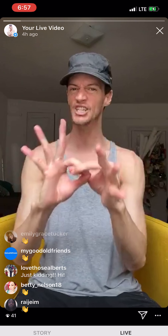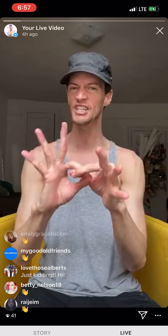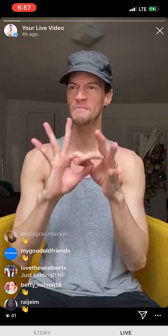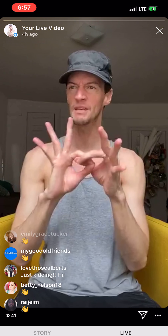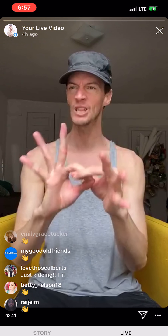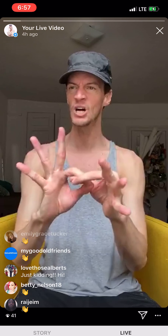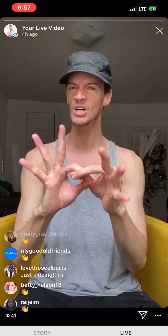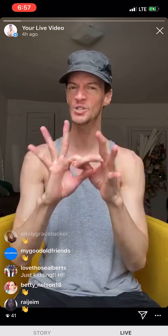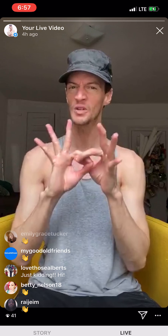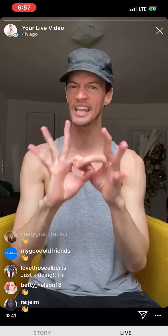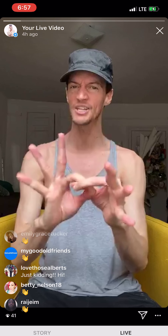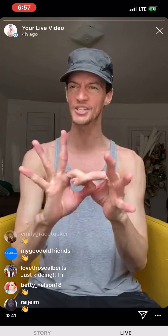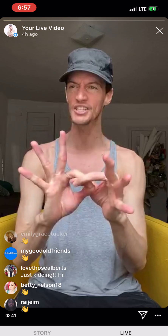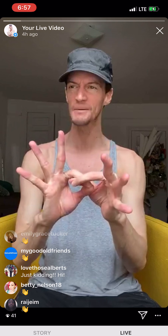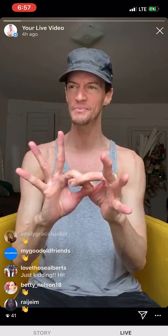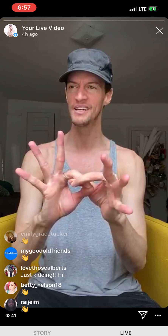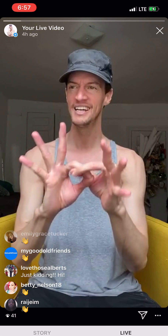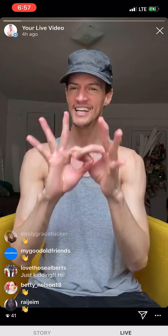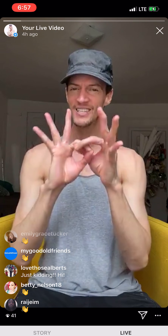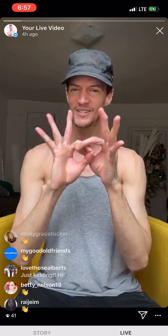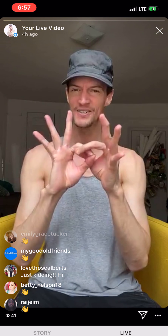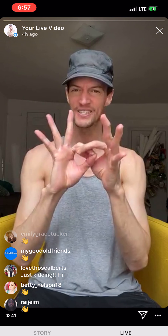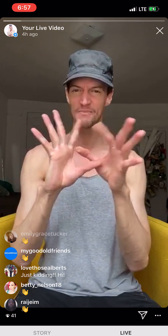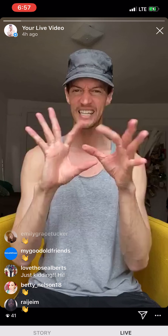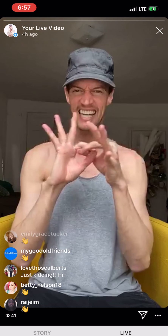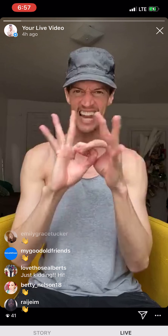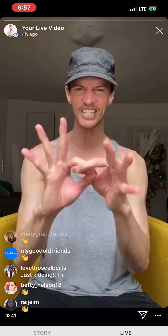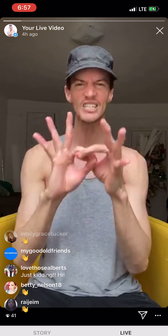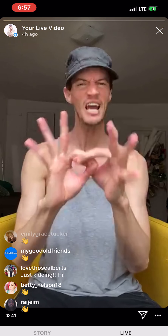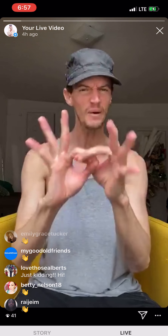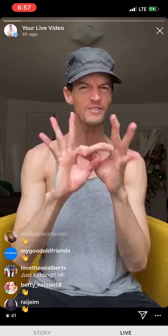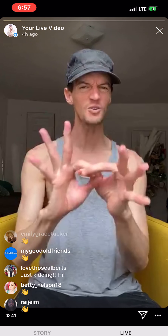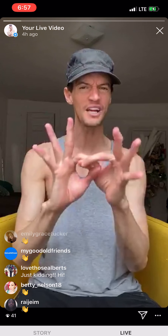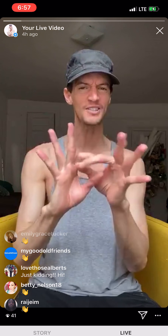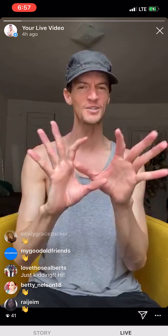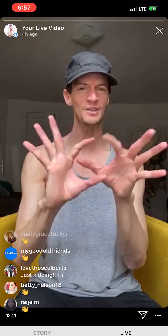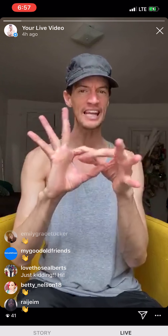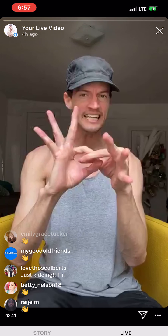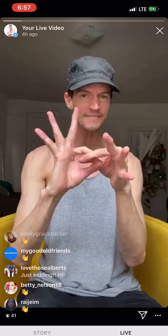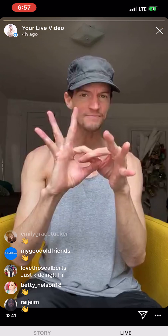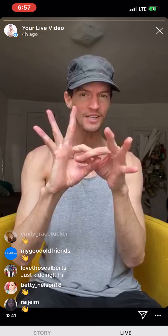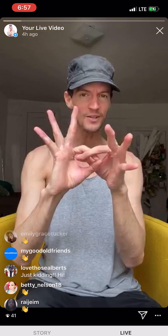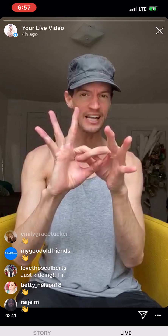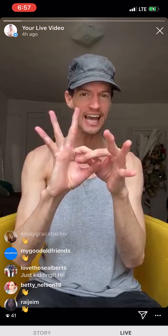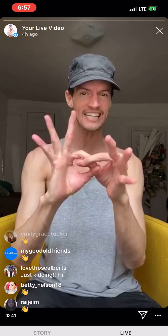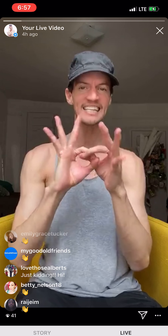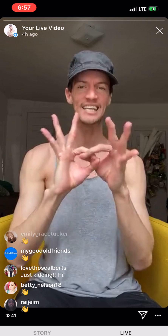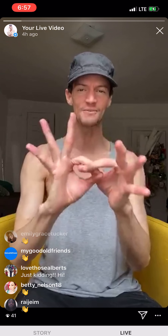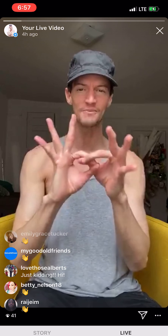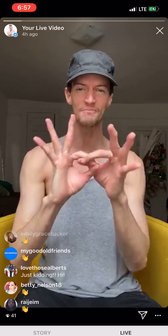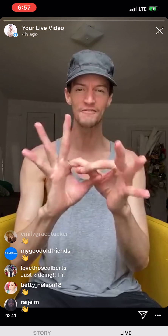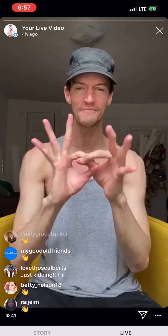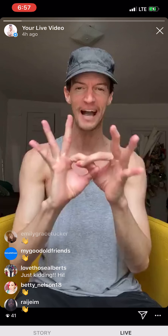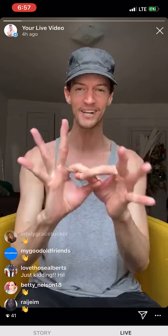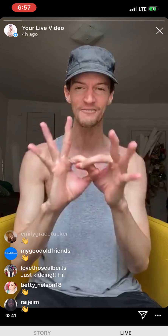Connection. Belong. Relationship. So this could be connection. Yeah. We have a great. So you link. You connect. And then you move back and forth.